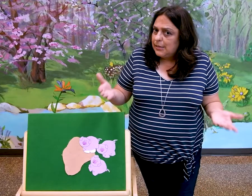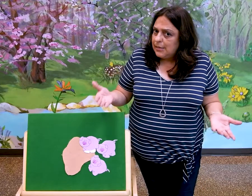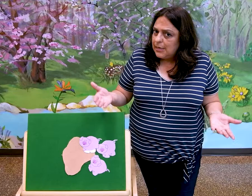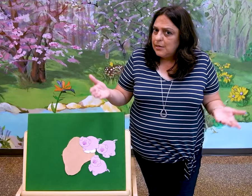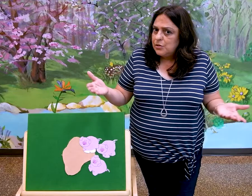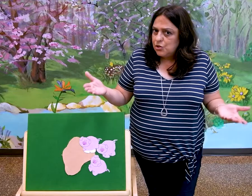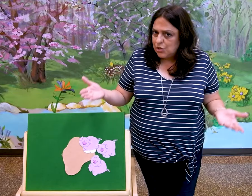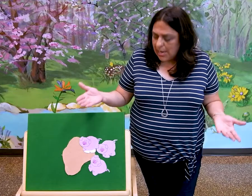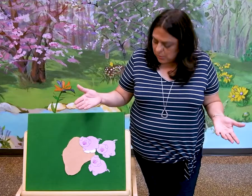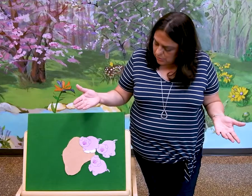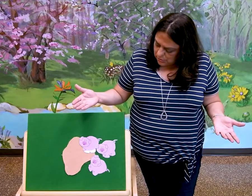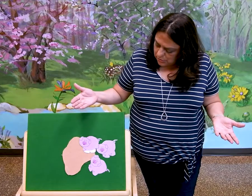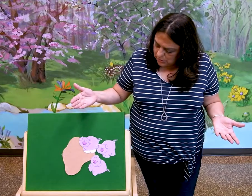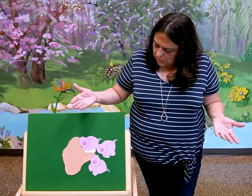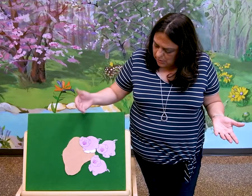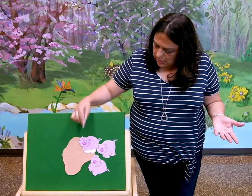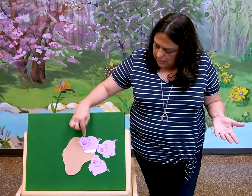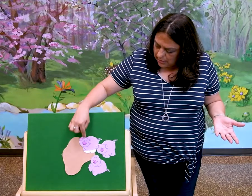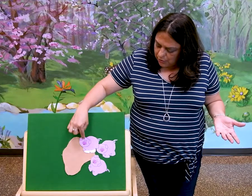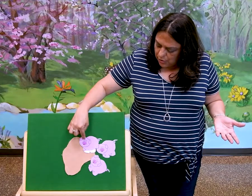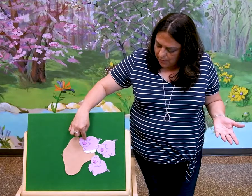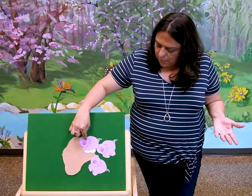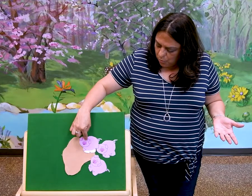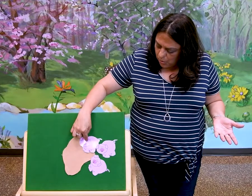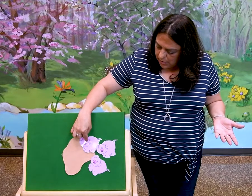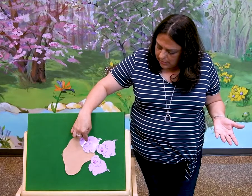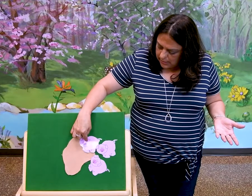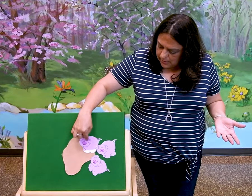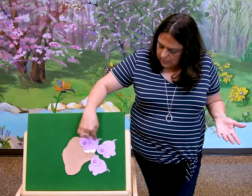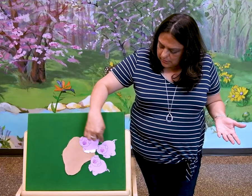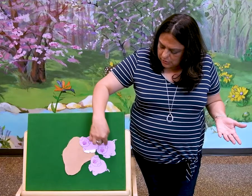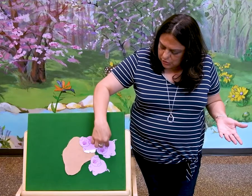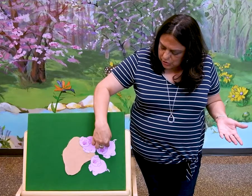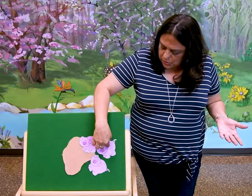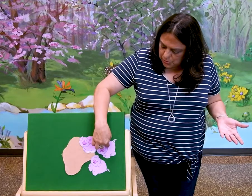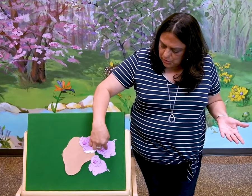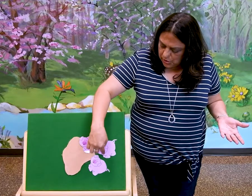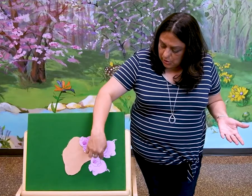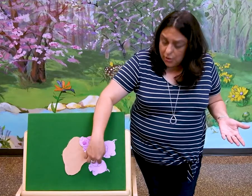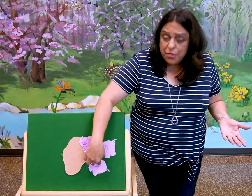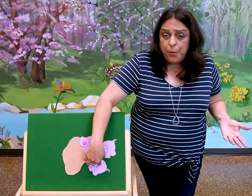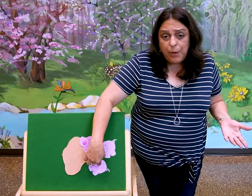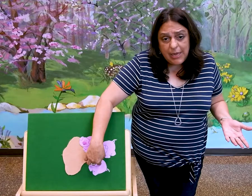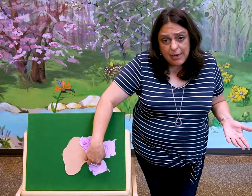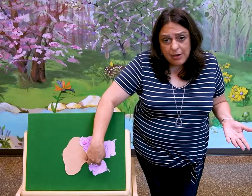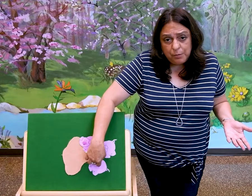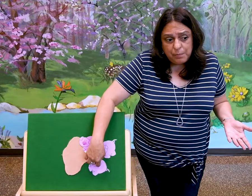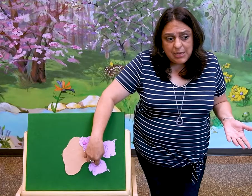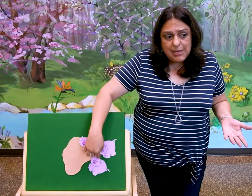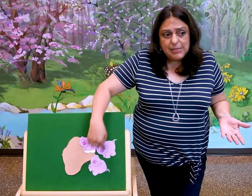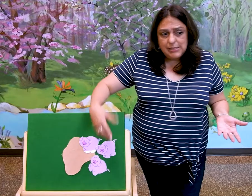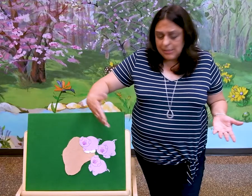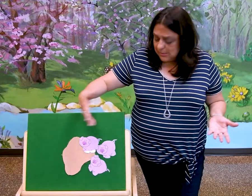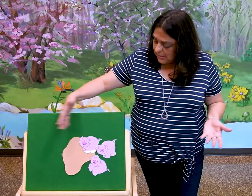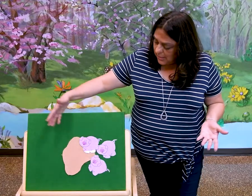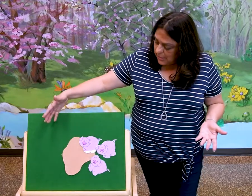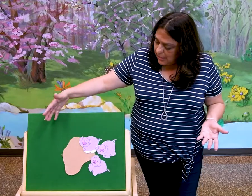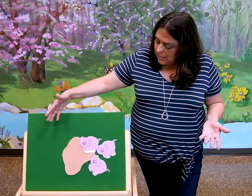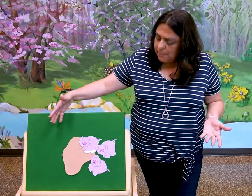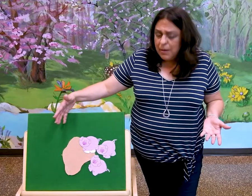did shout. Now you have one, two, three little piggies sitting in the